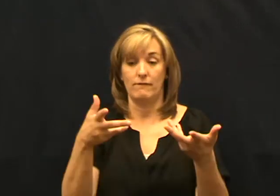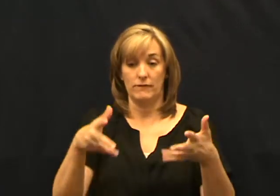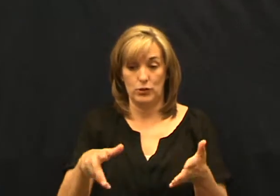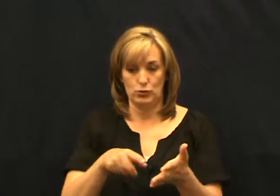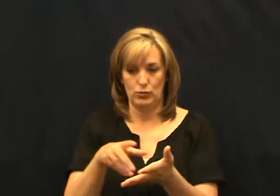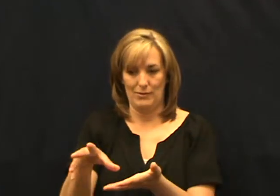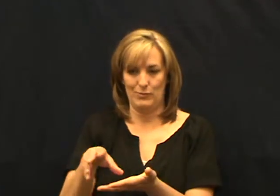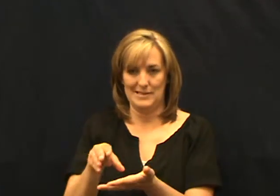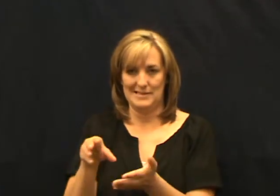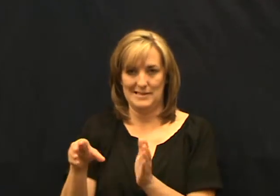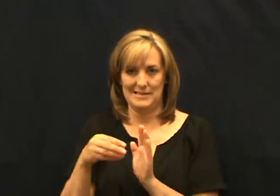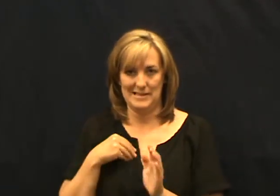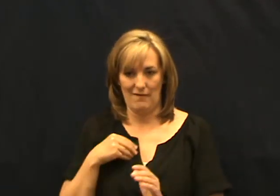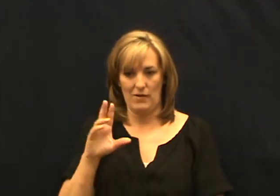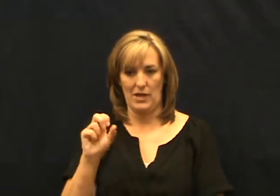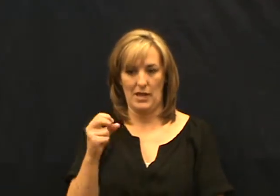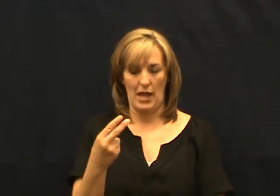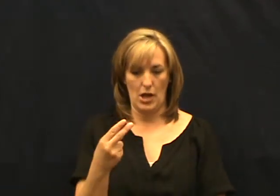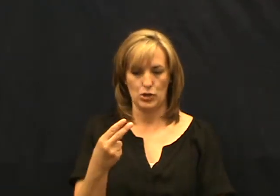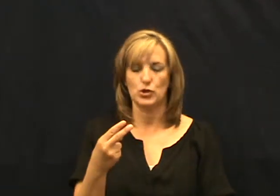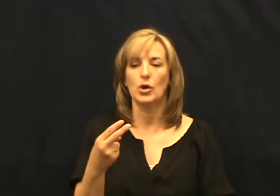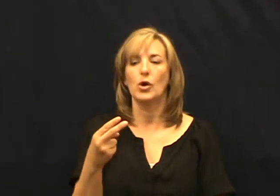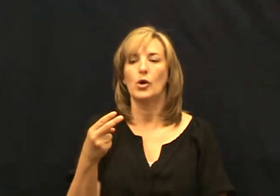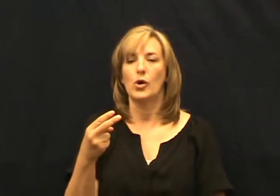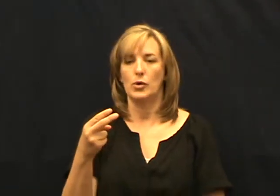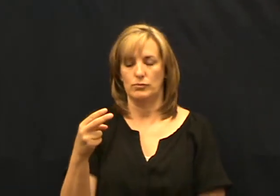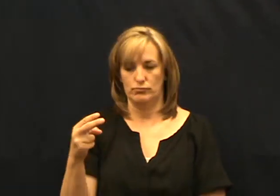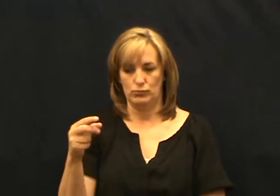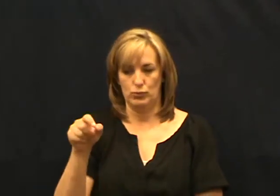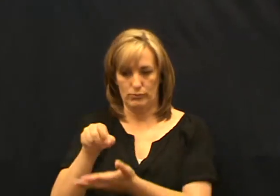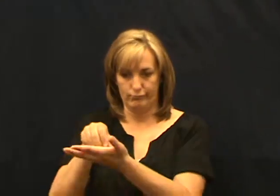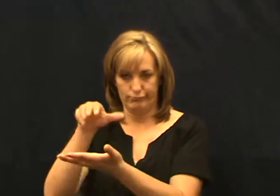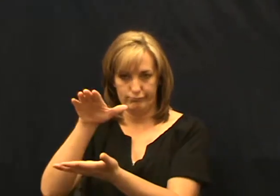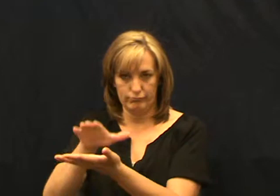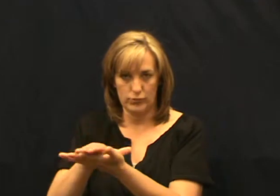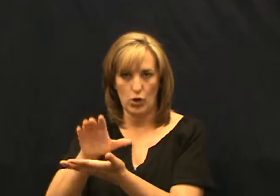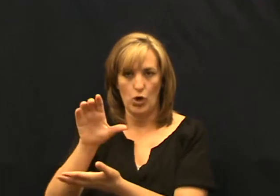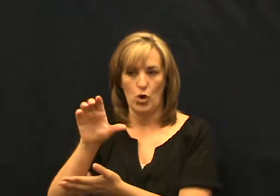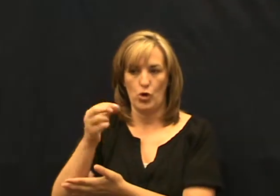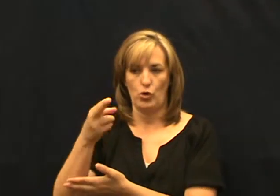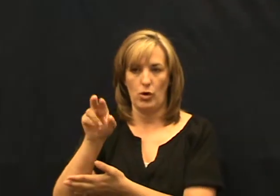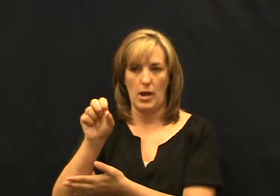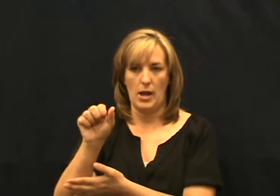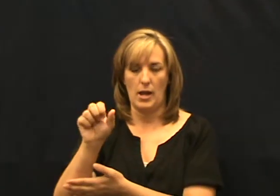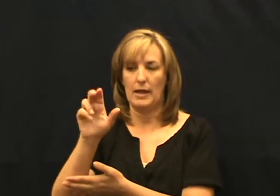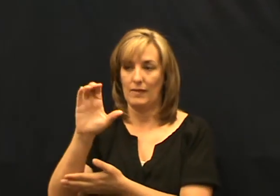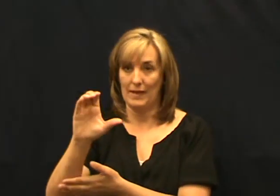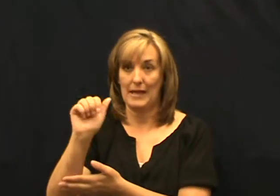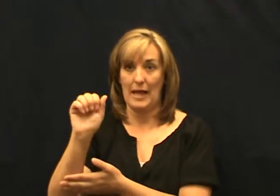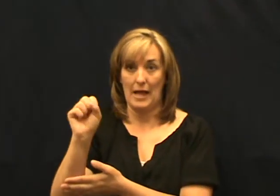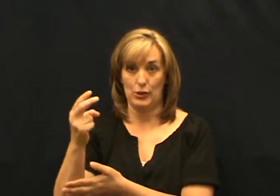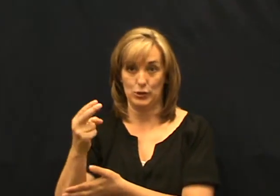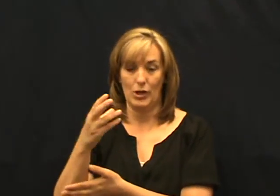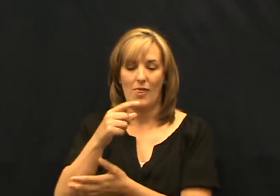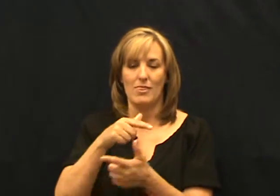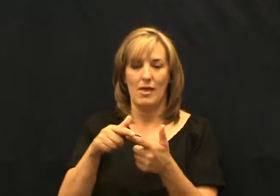debit the cash to show that we've received the cash, and we credit accounts receivable to show that we've reduced the